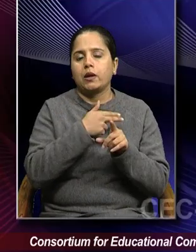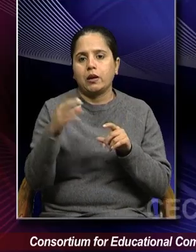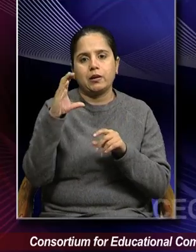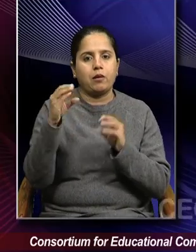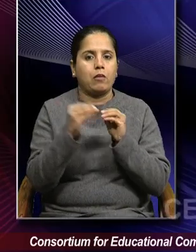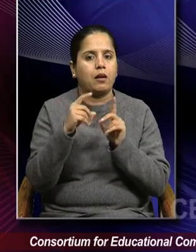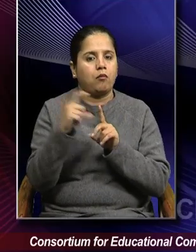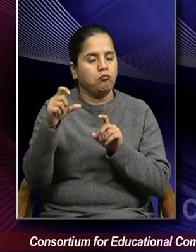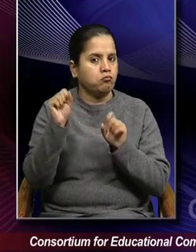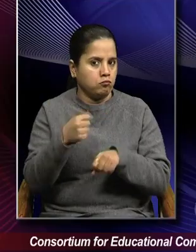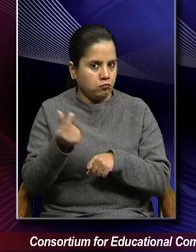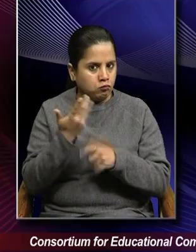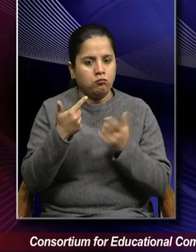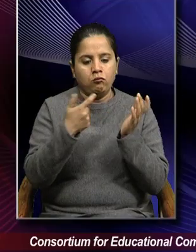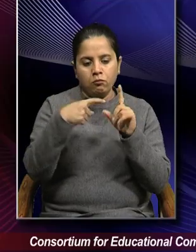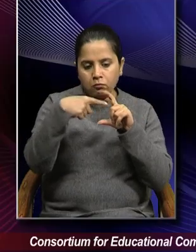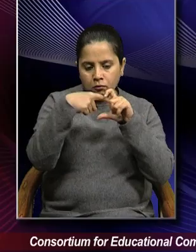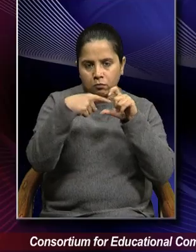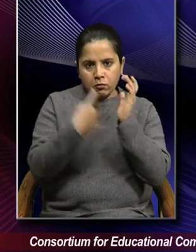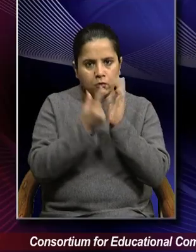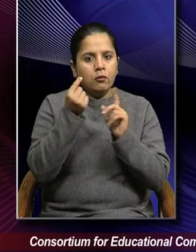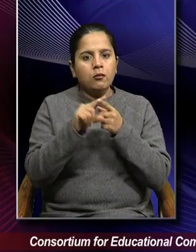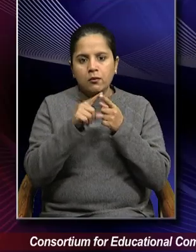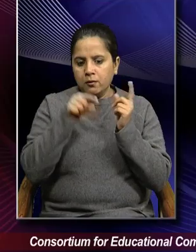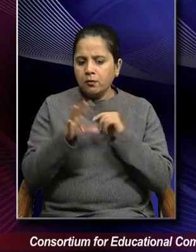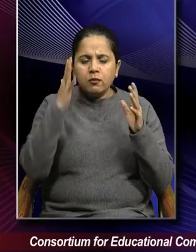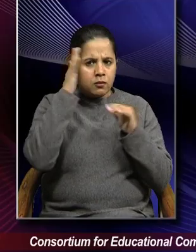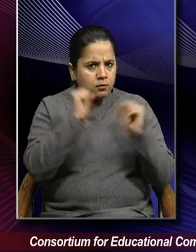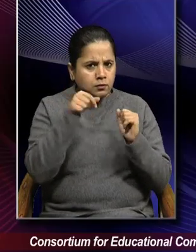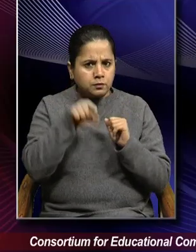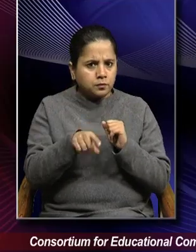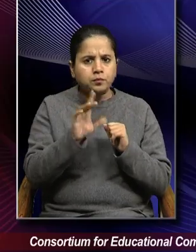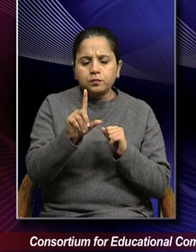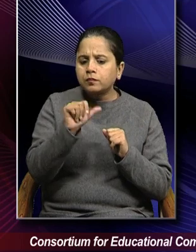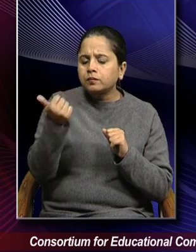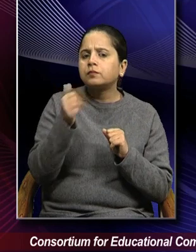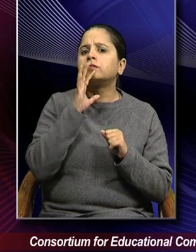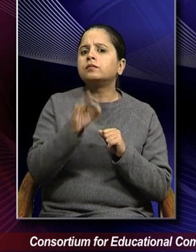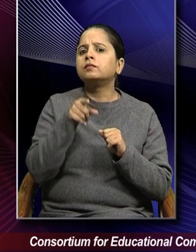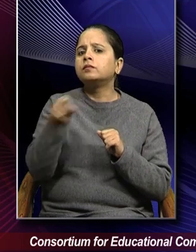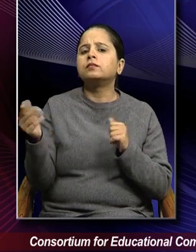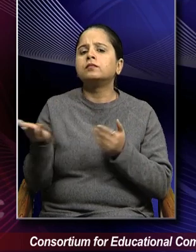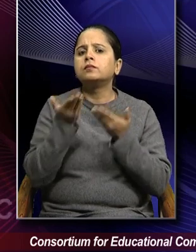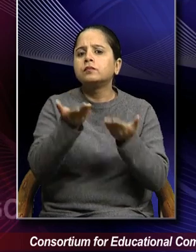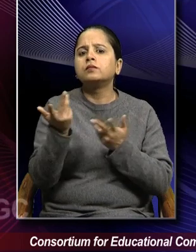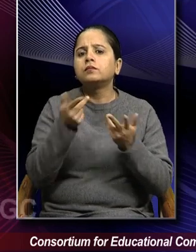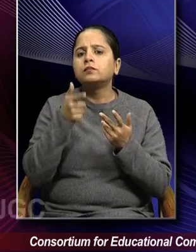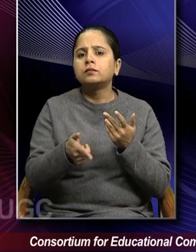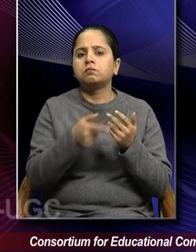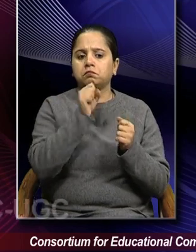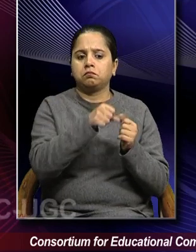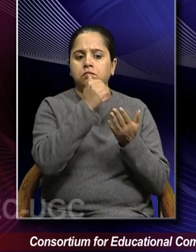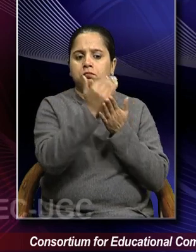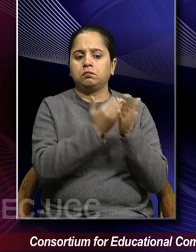CBDC or e-rupee. So, beyond convenience, this e-rupee is actually introducing programmable